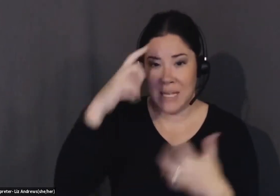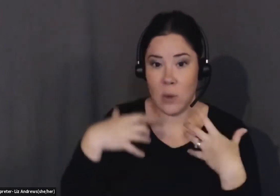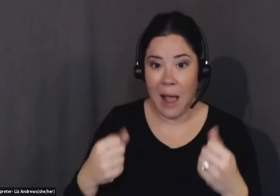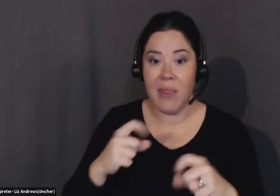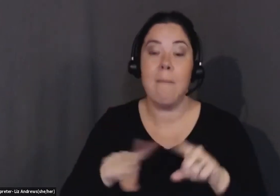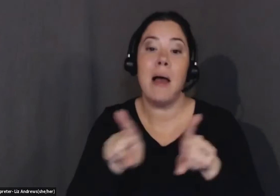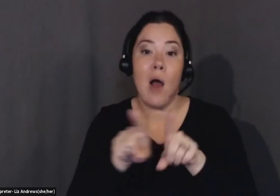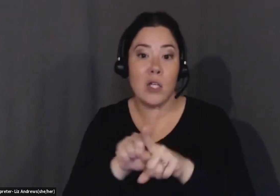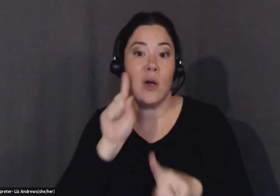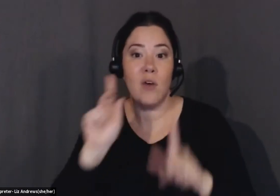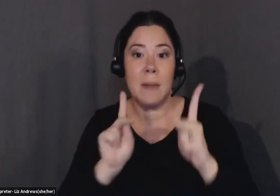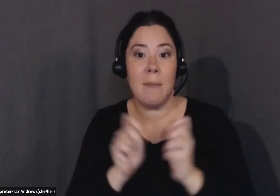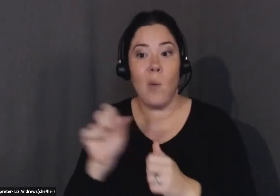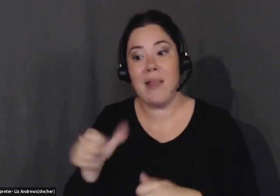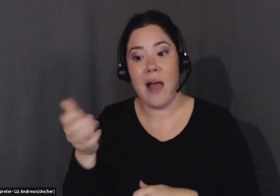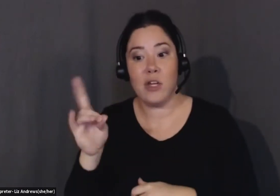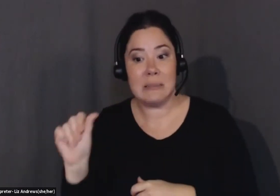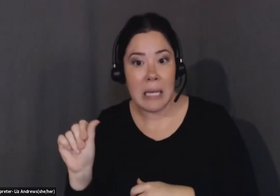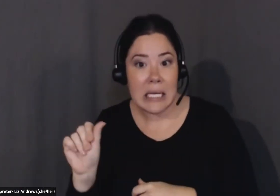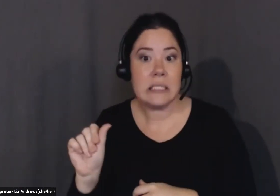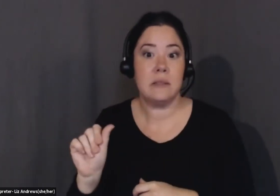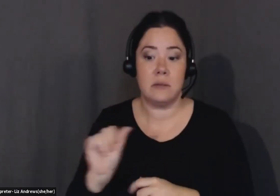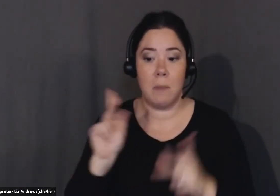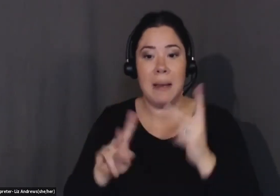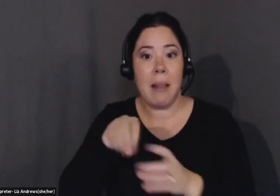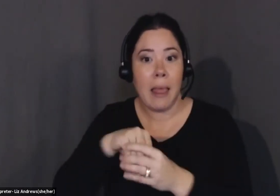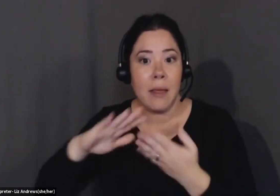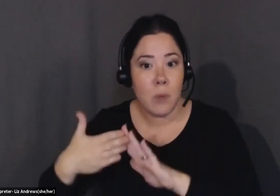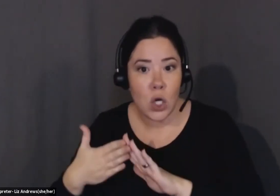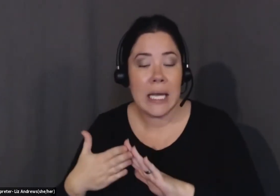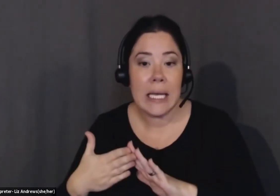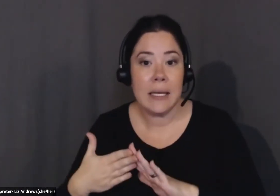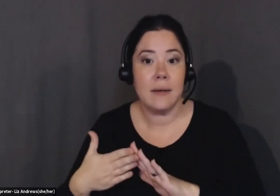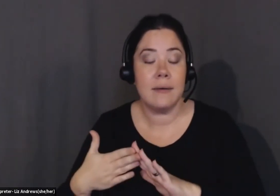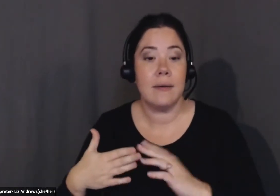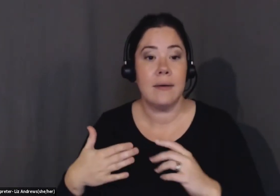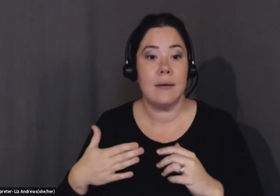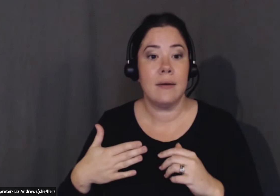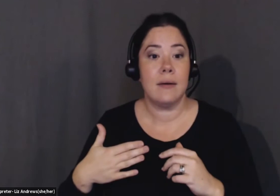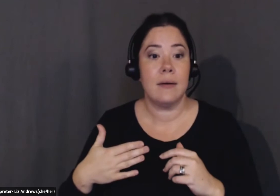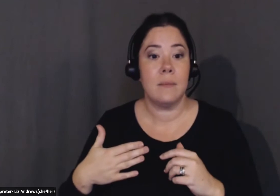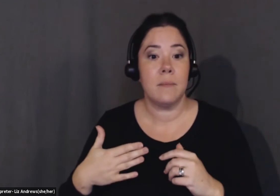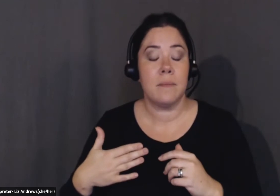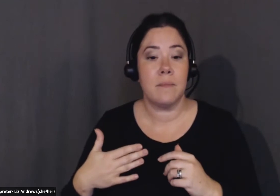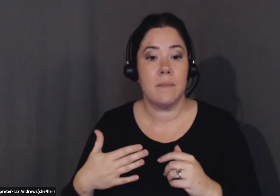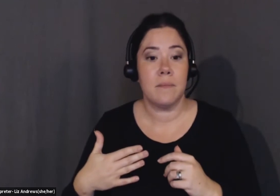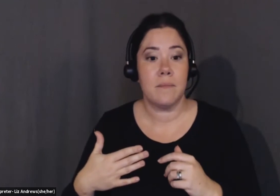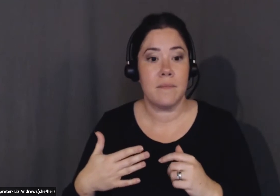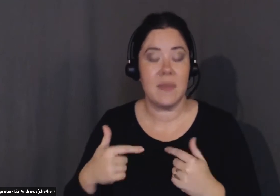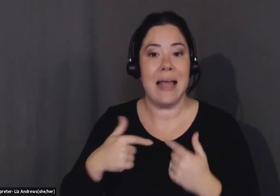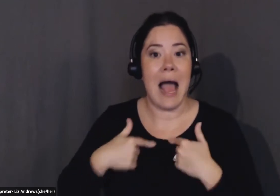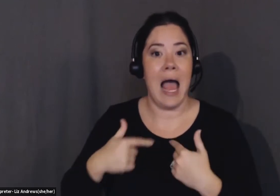also for people with other disabilities or people in the community. I actually run up against in some of these other